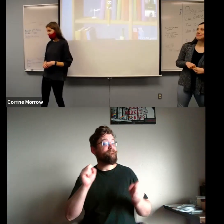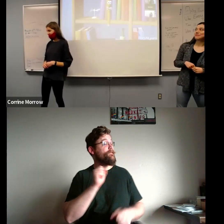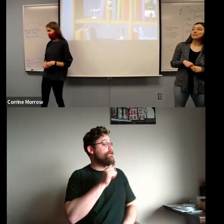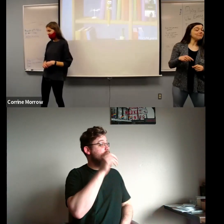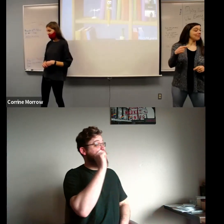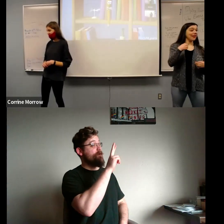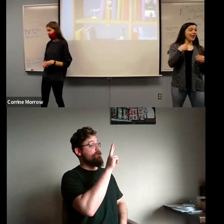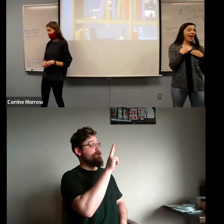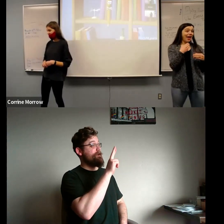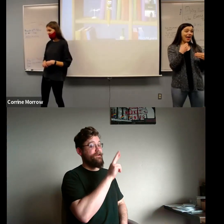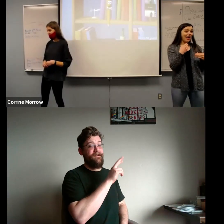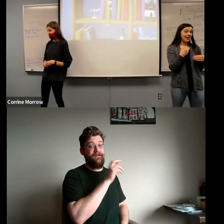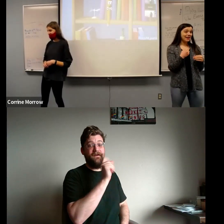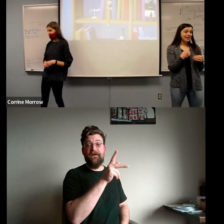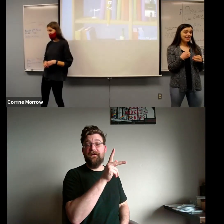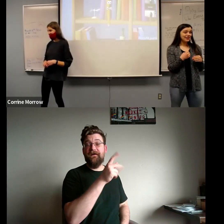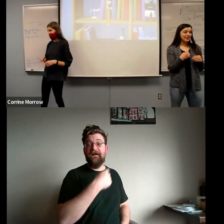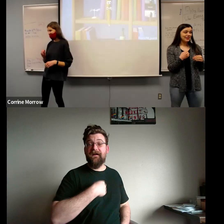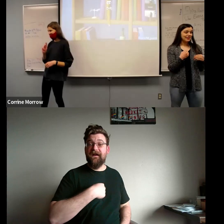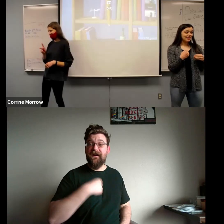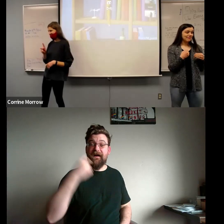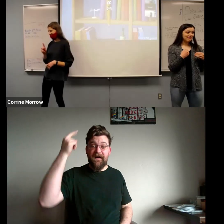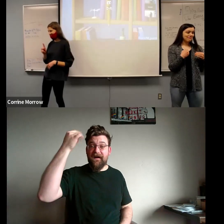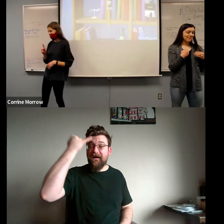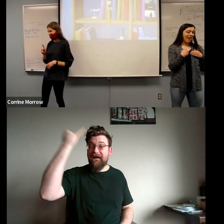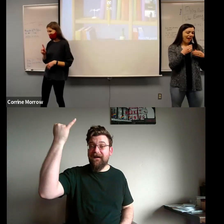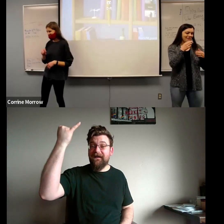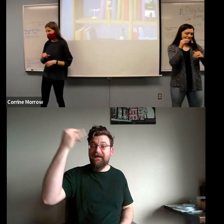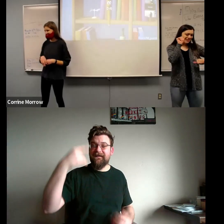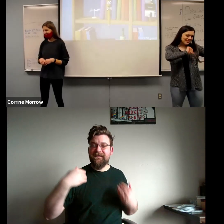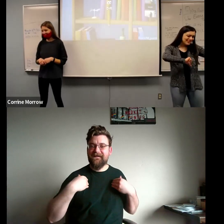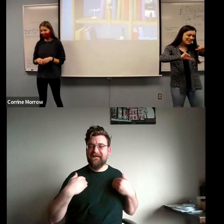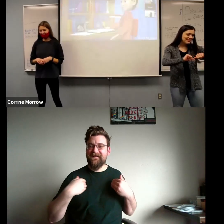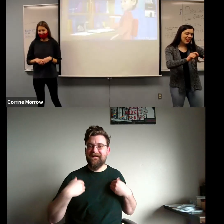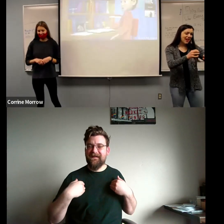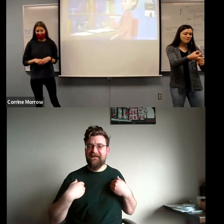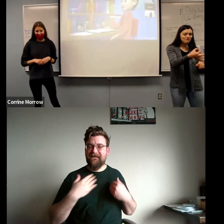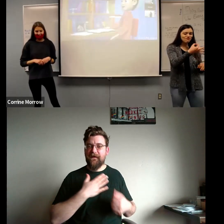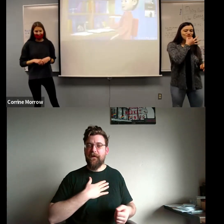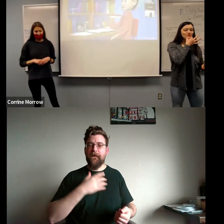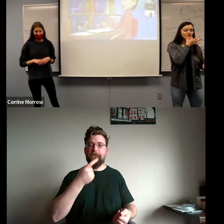super science station to learn more about the human body? All right!